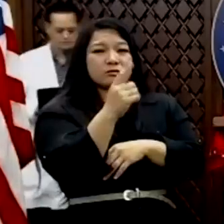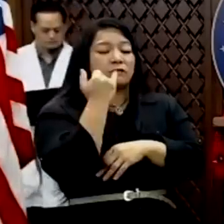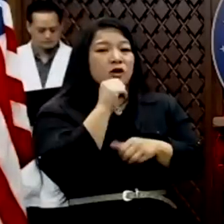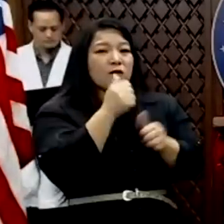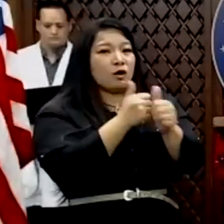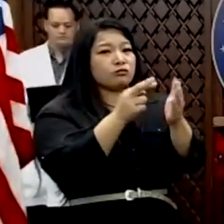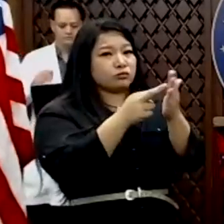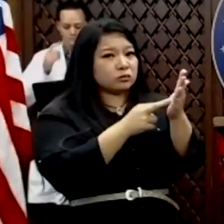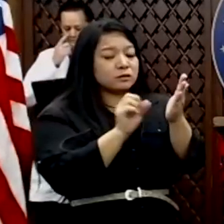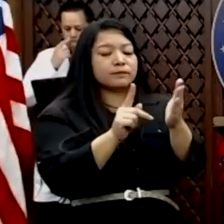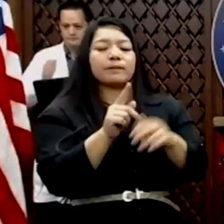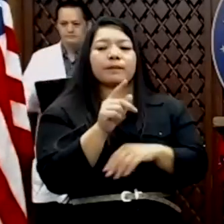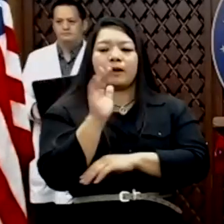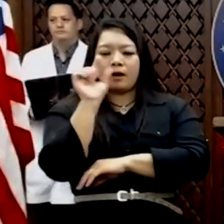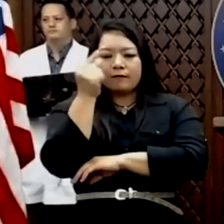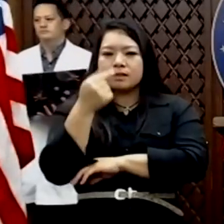So, Kevin,